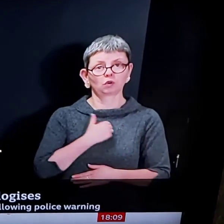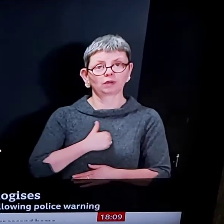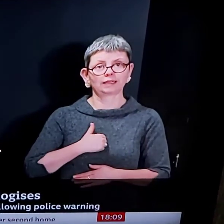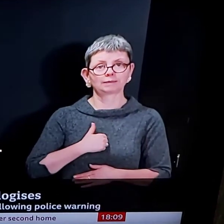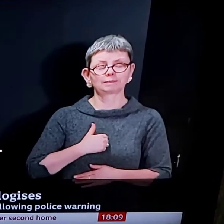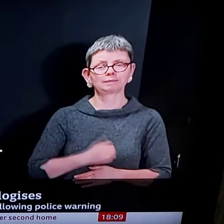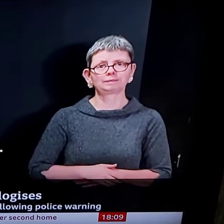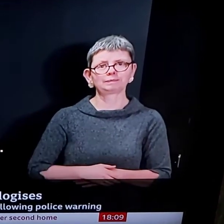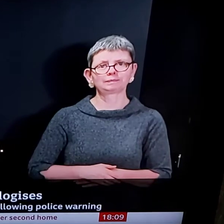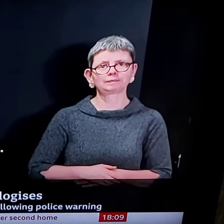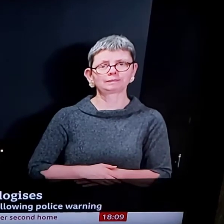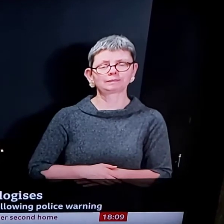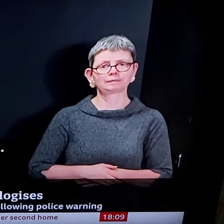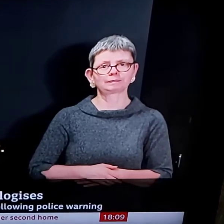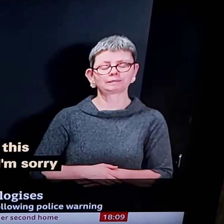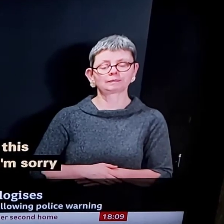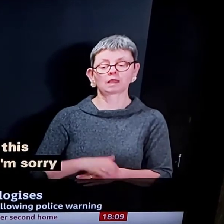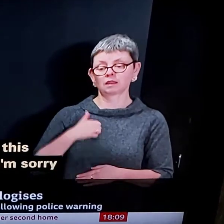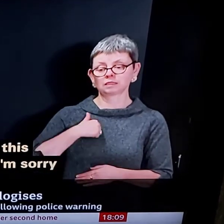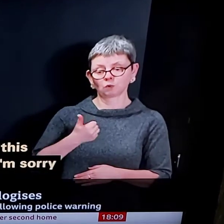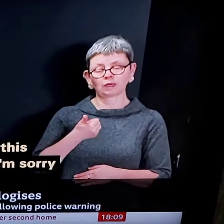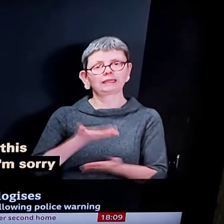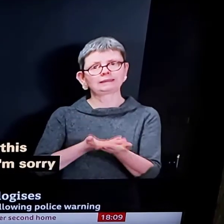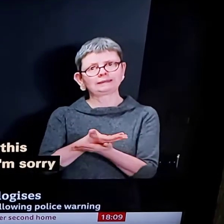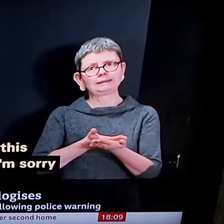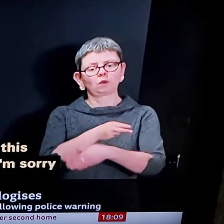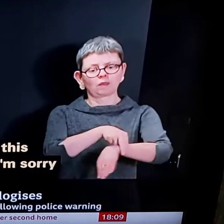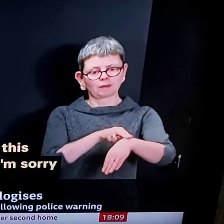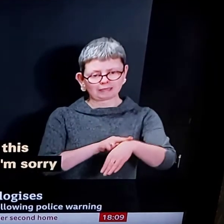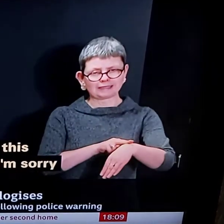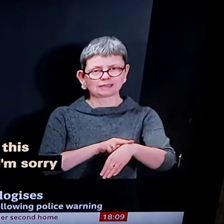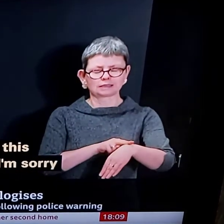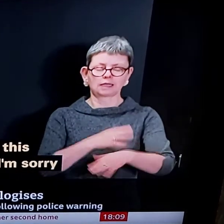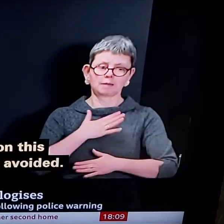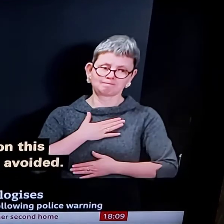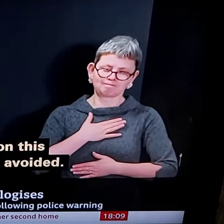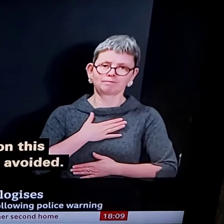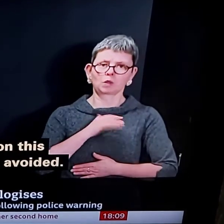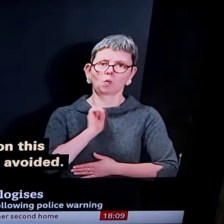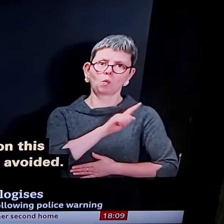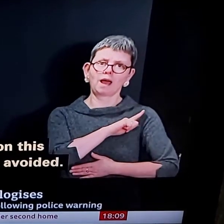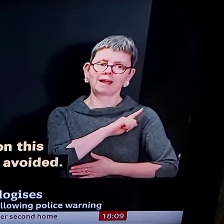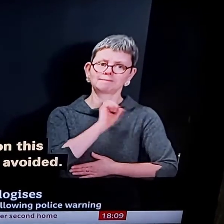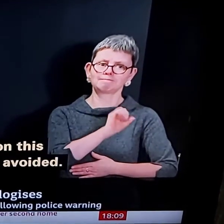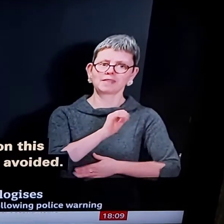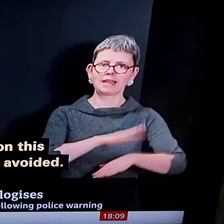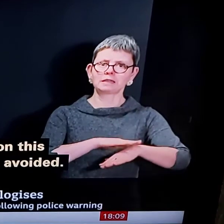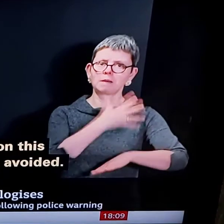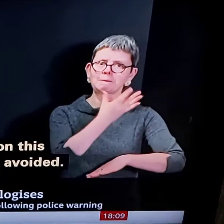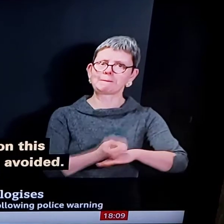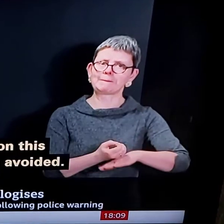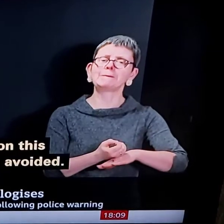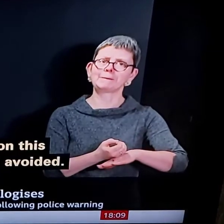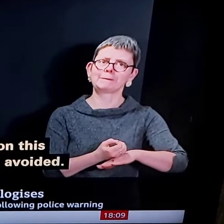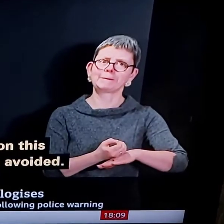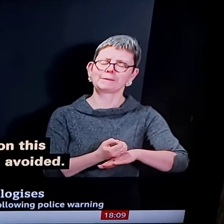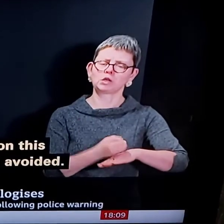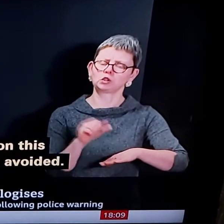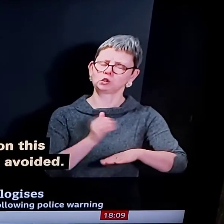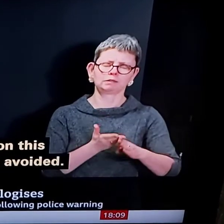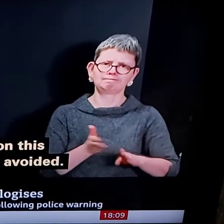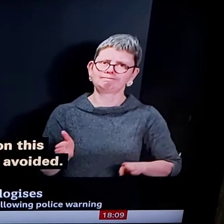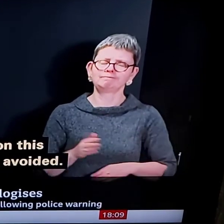spoken to the police this morning about this, and I'm sorry for taking up their time on this when it could have been avoided. Having spoken